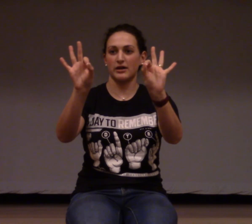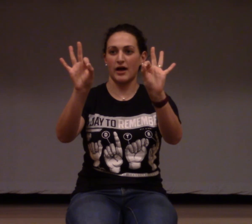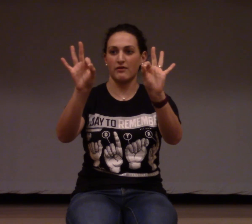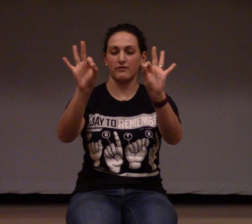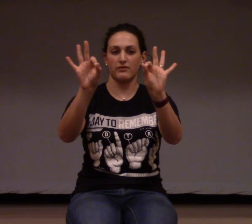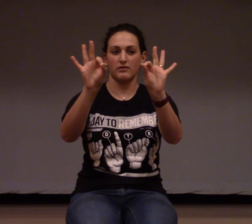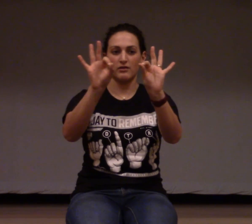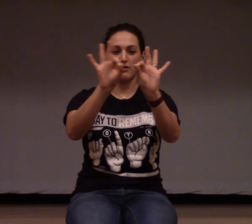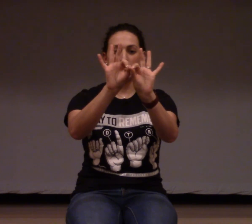F.